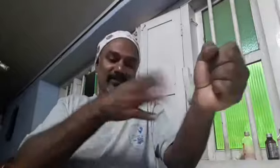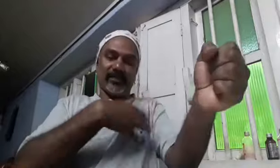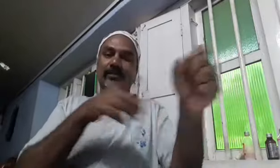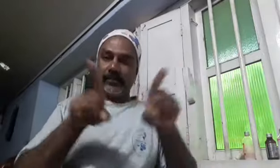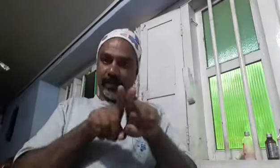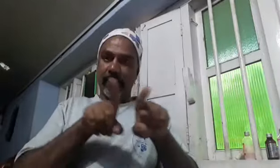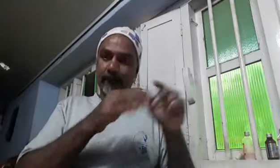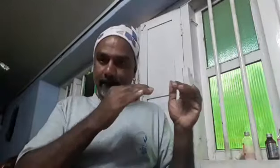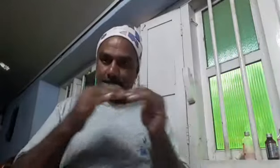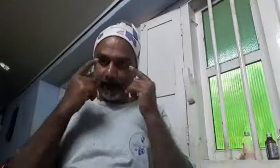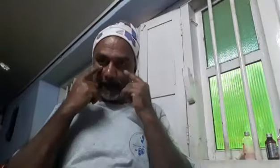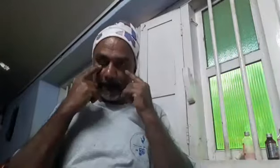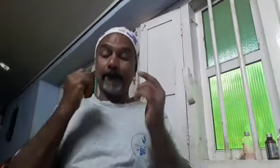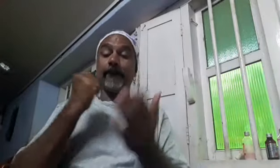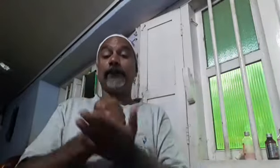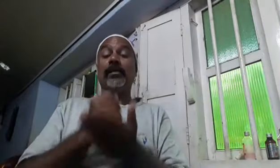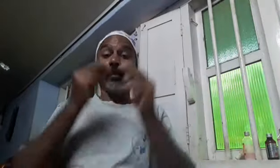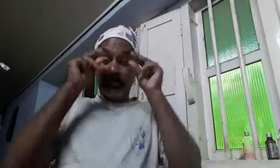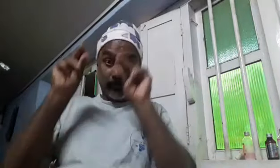Should I do it again?